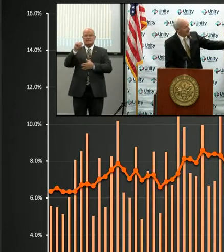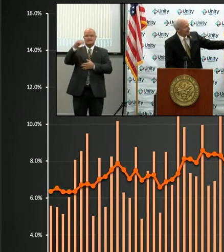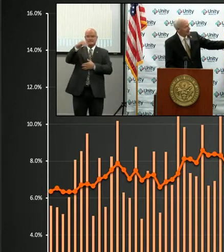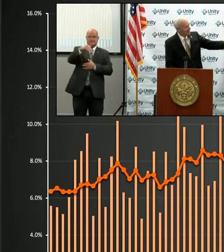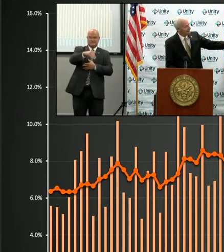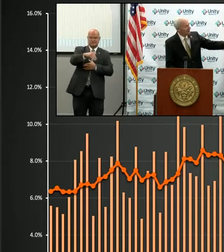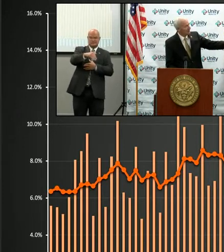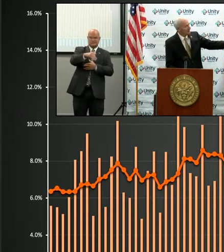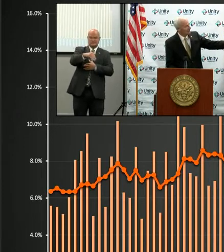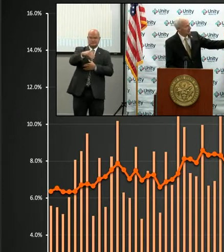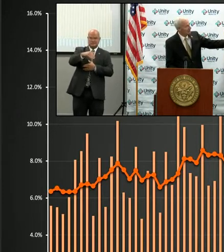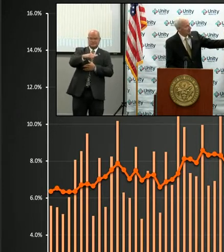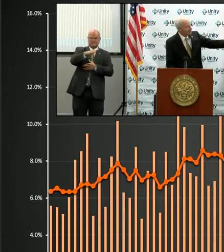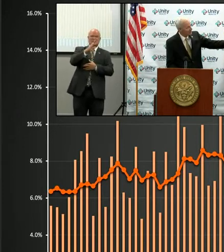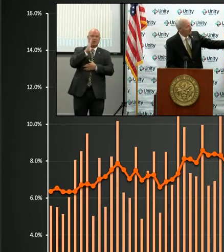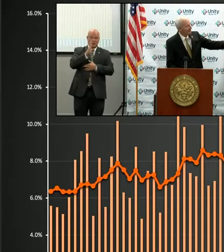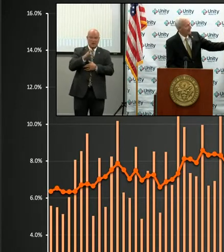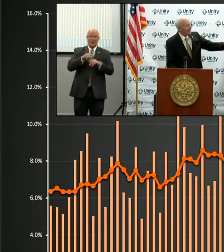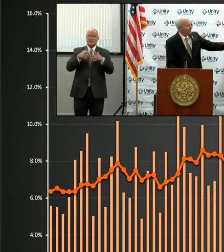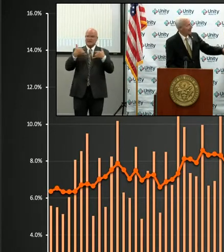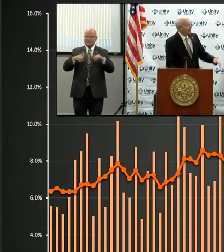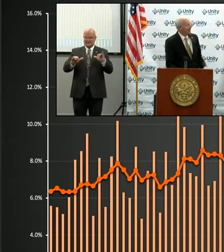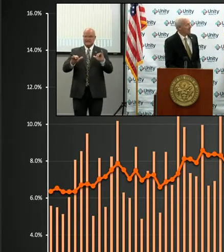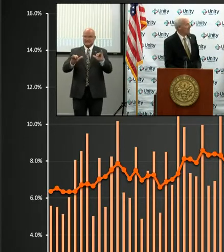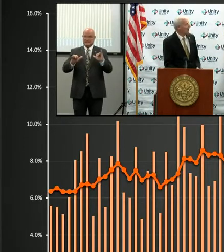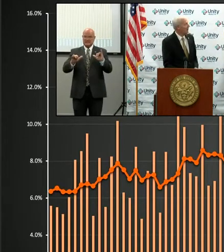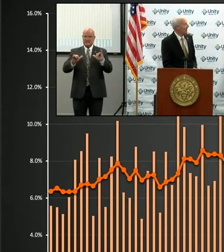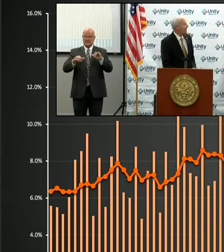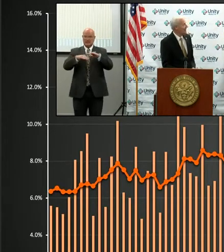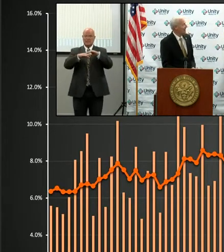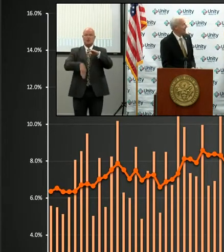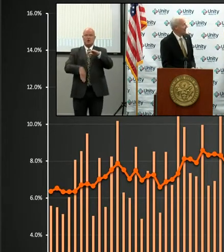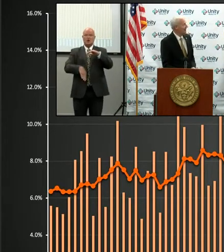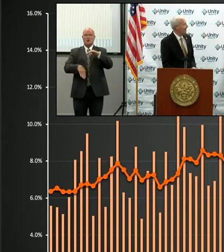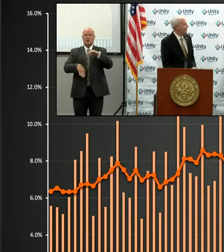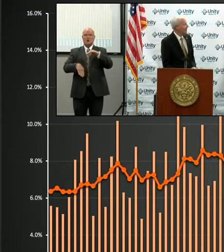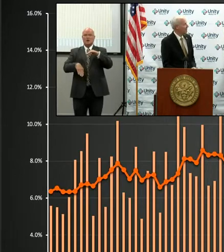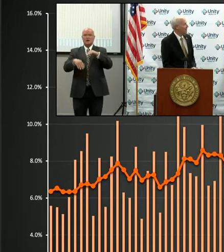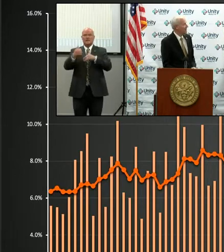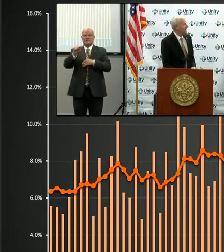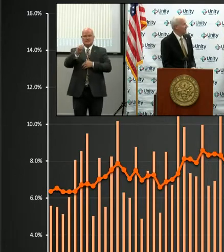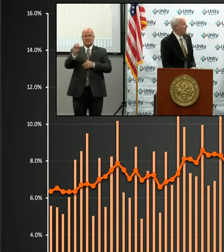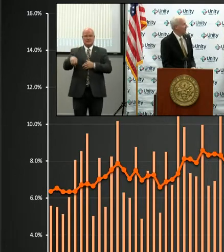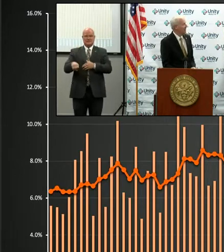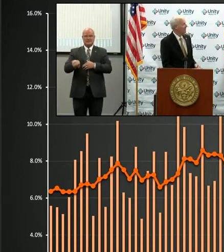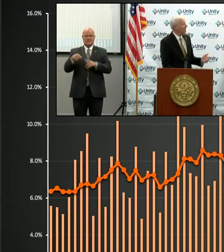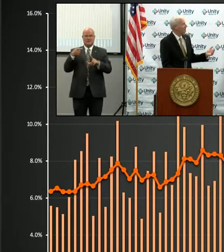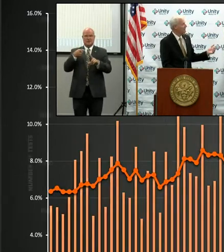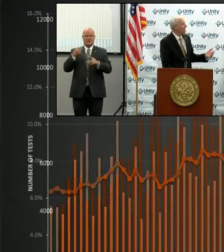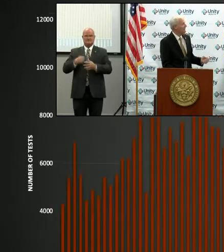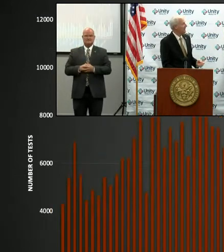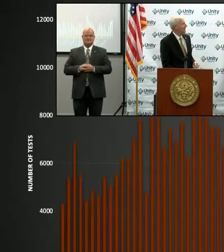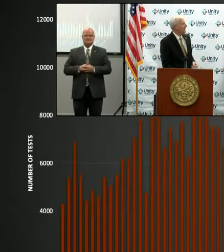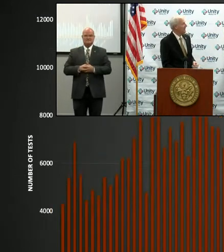right now is going to lift up a little bit, but it's still flat below that 10% mark.